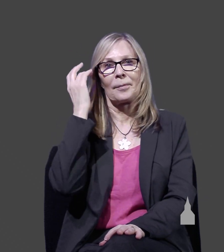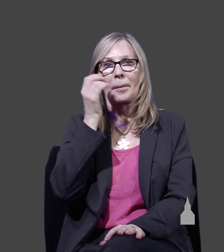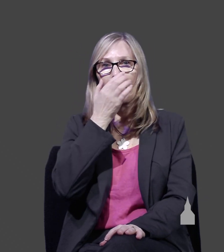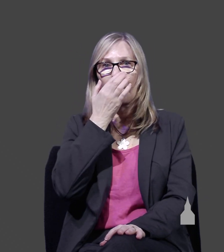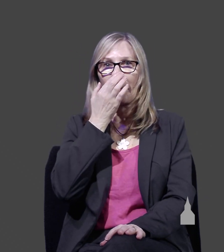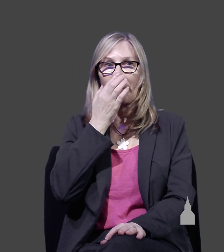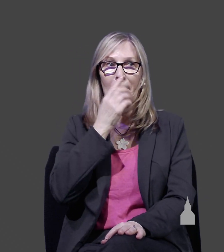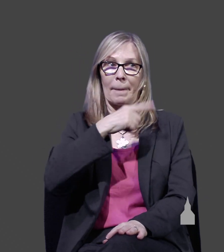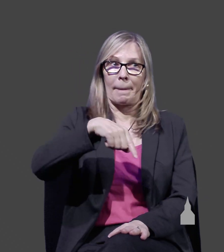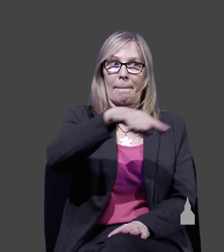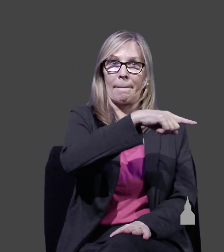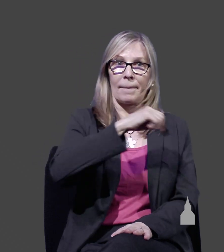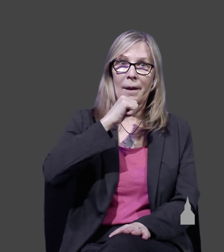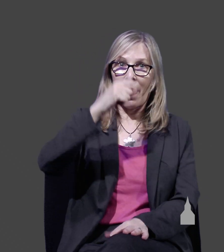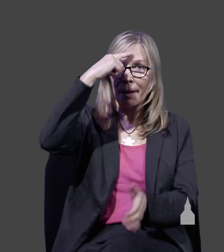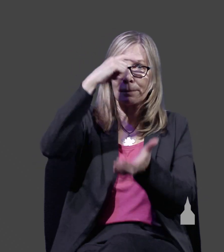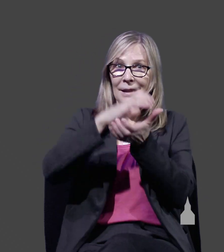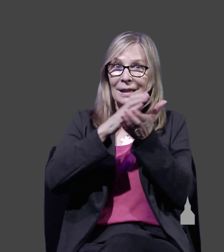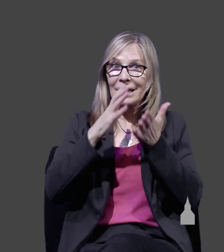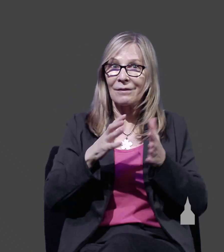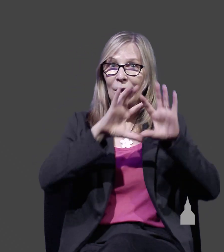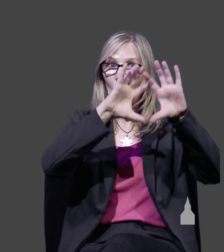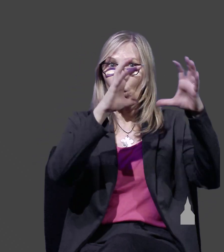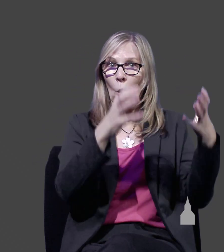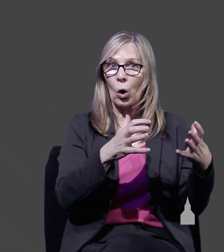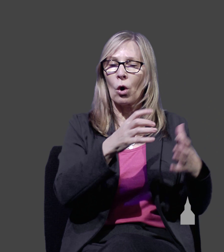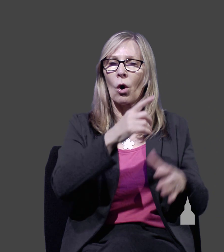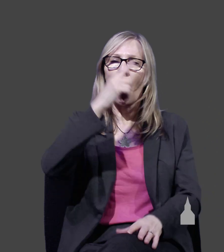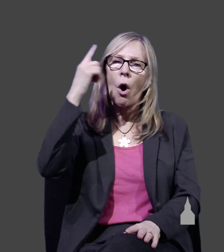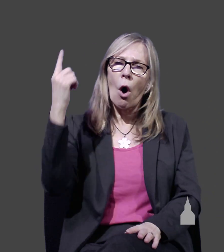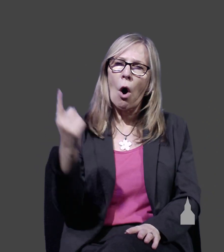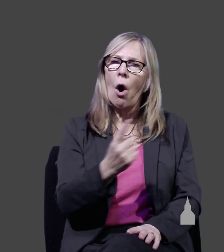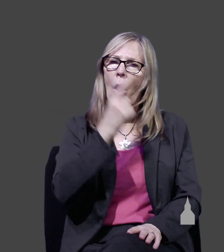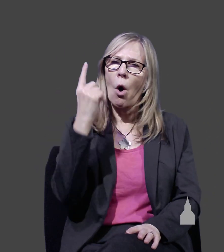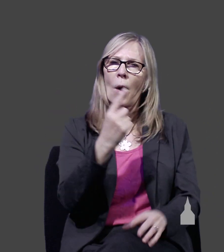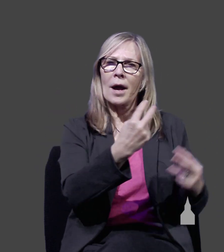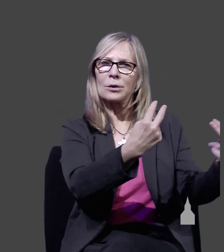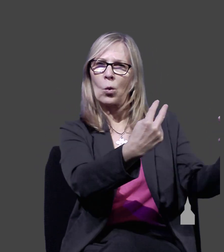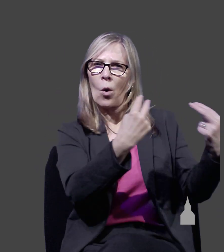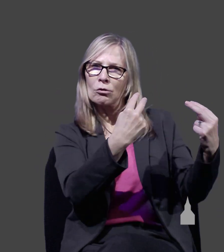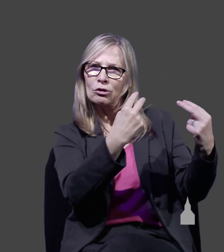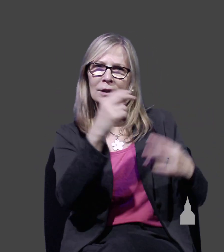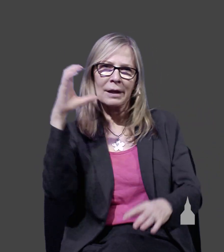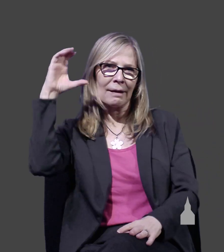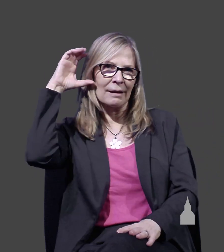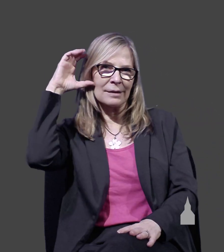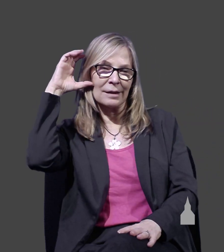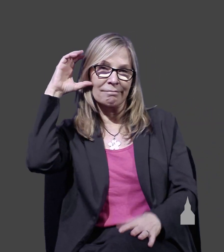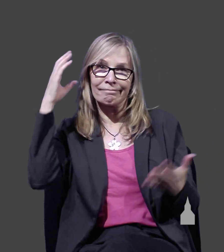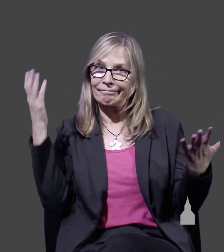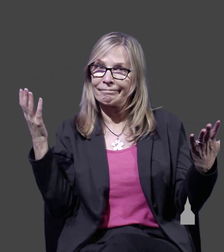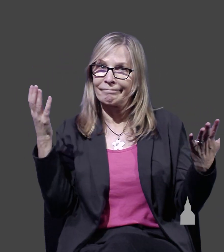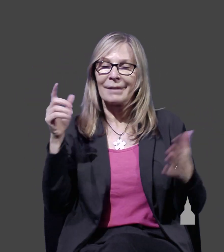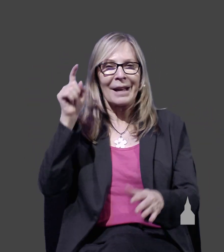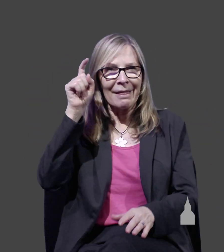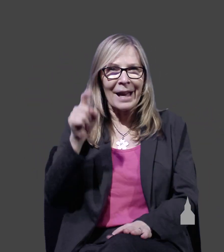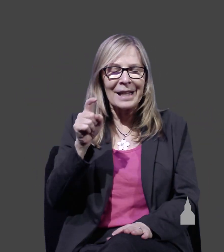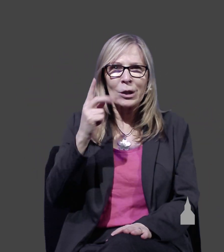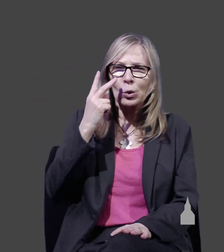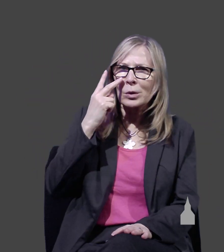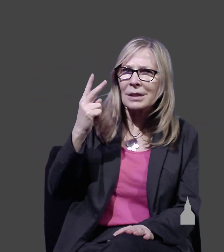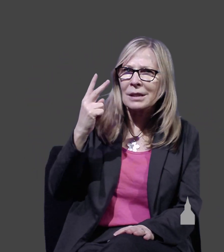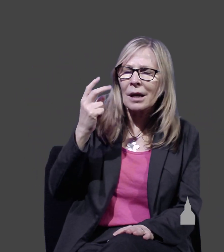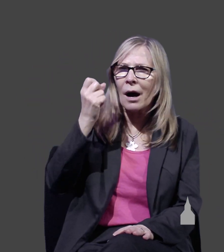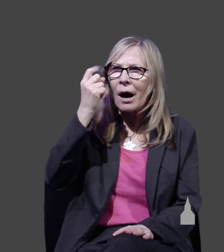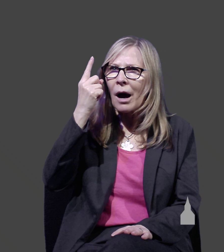Because the unbelieving world is always watching and listening, whether we realize it or not. They need to see and hear about Jesus,